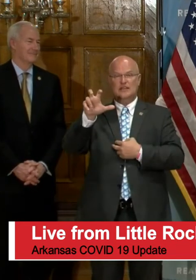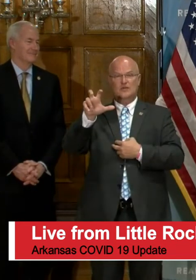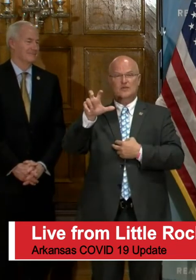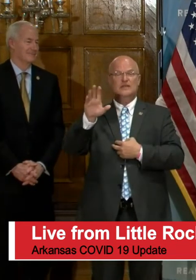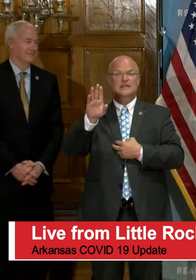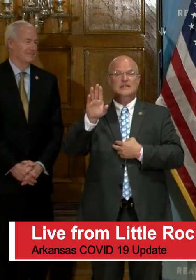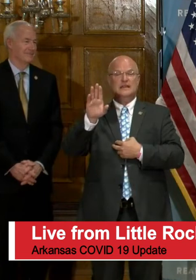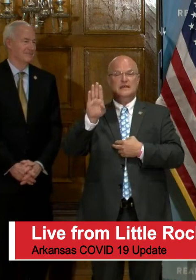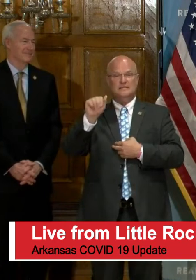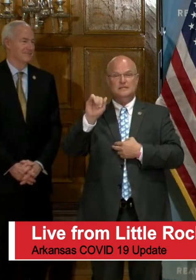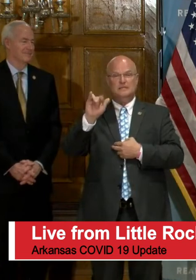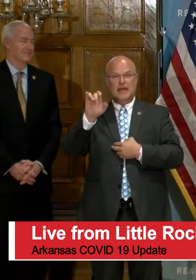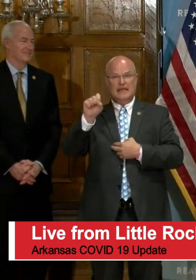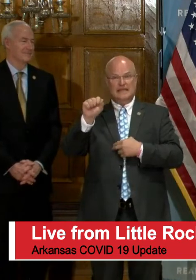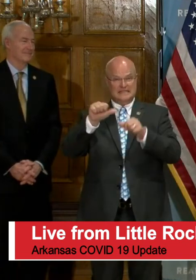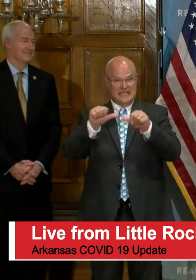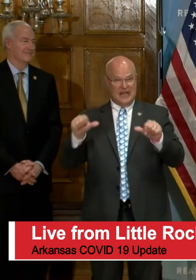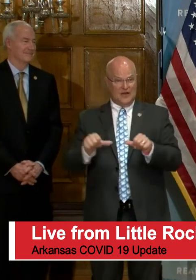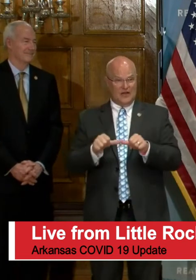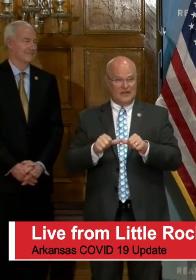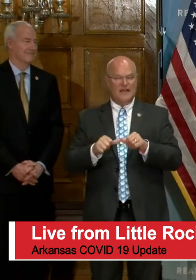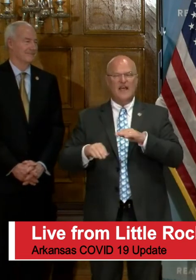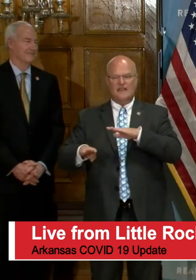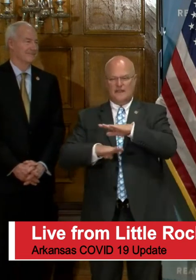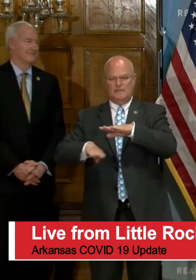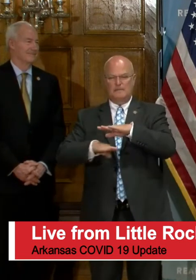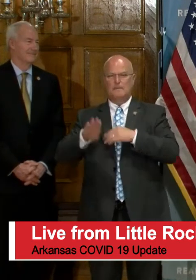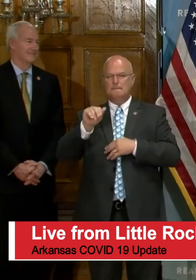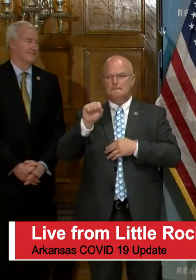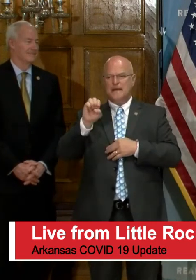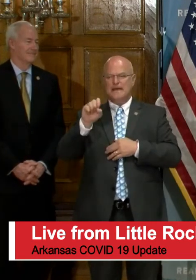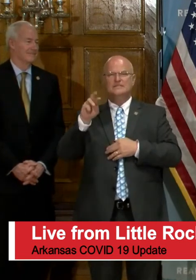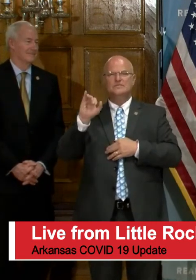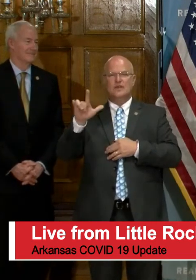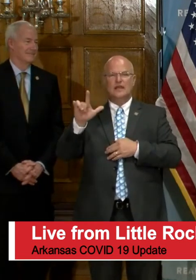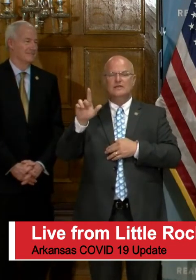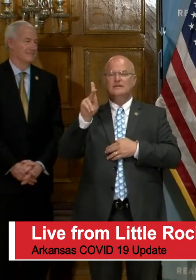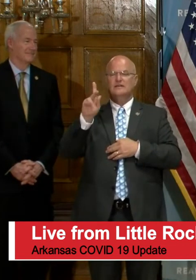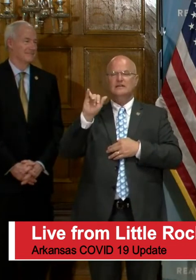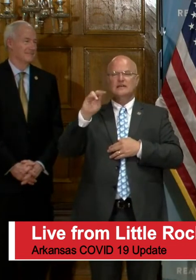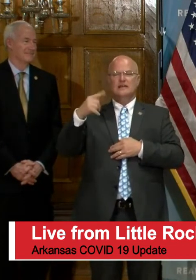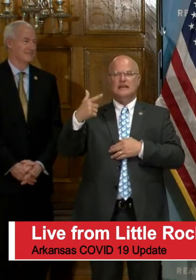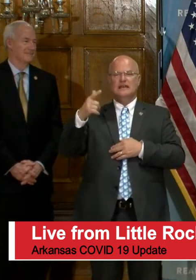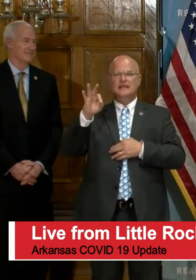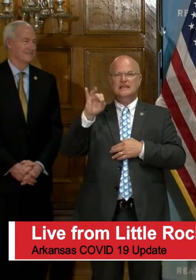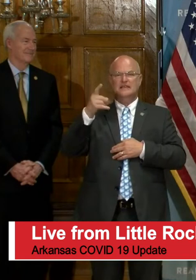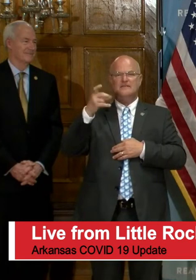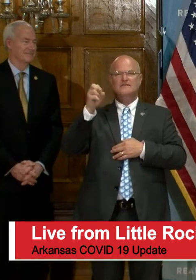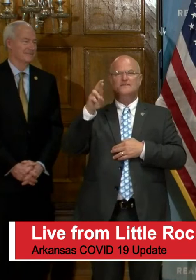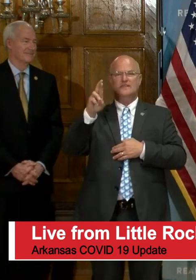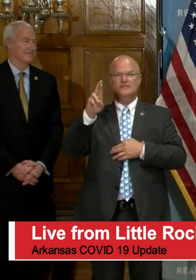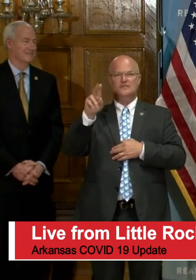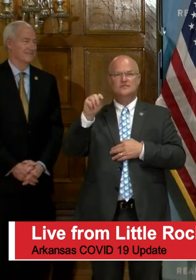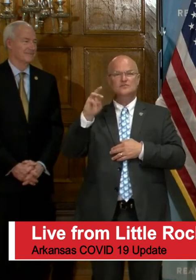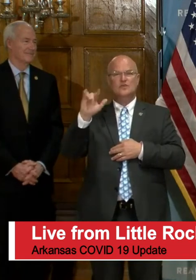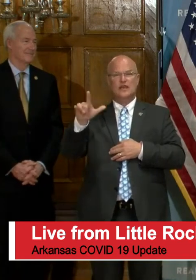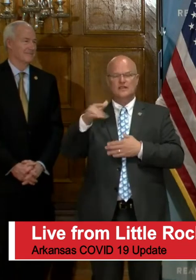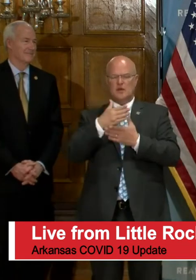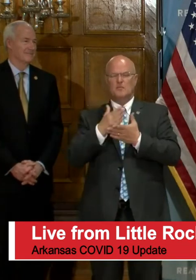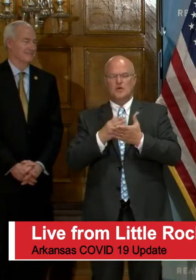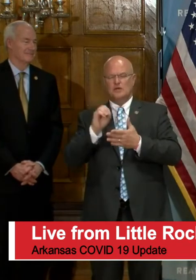use area, and that includes the Base Trail, the Kingfisher Trail, and a portion of the Washita